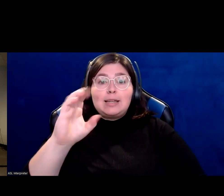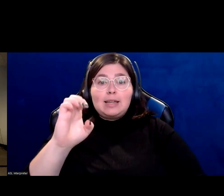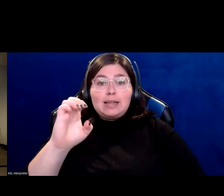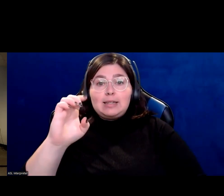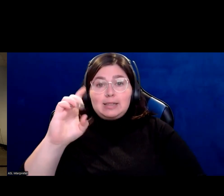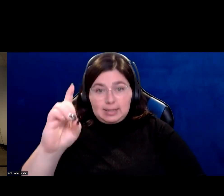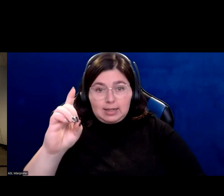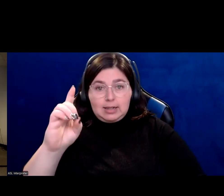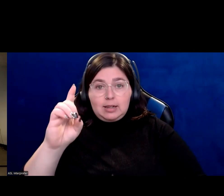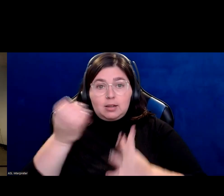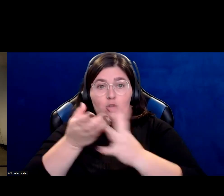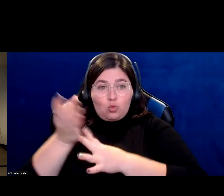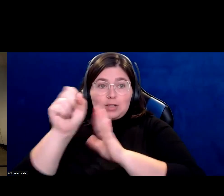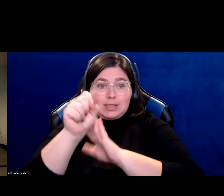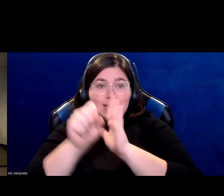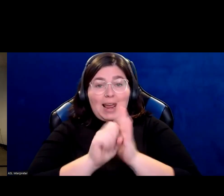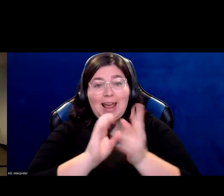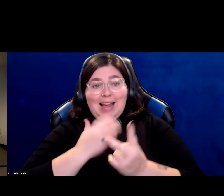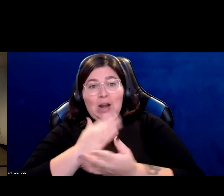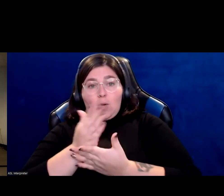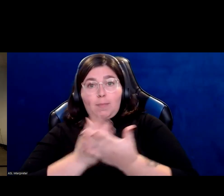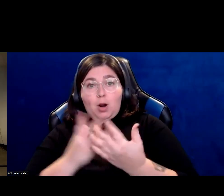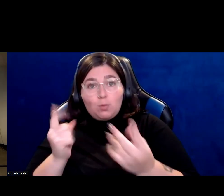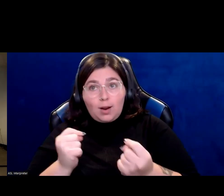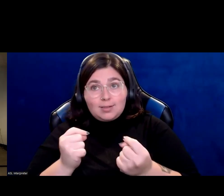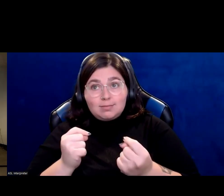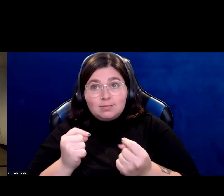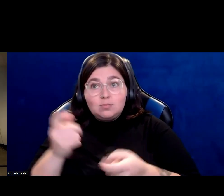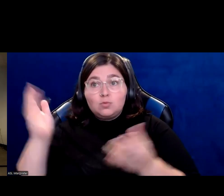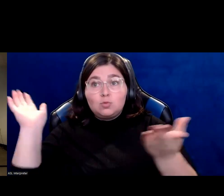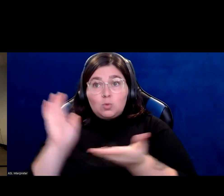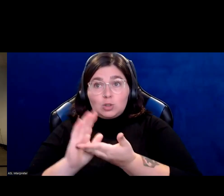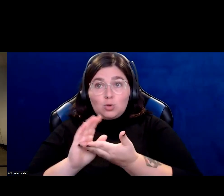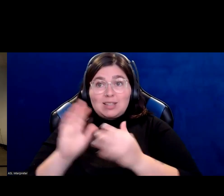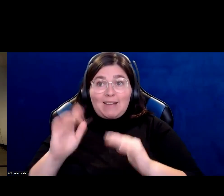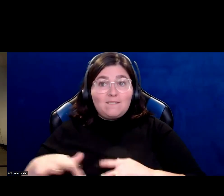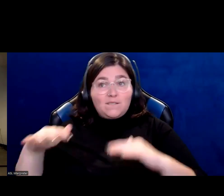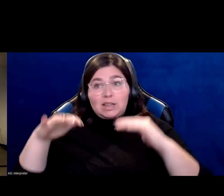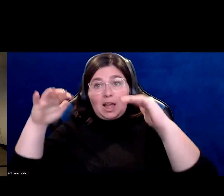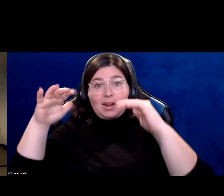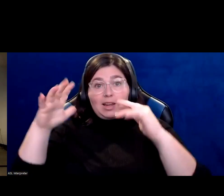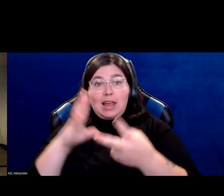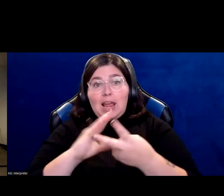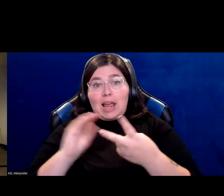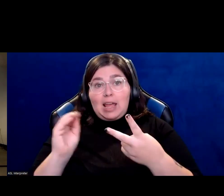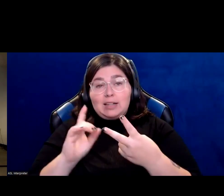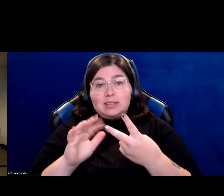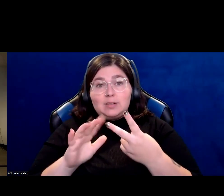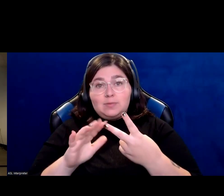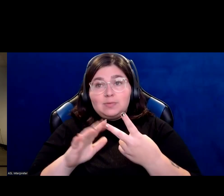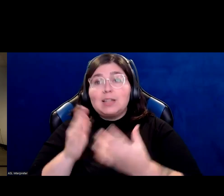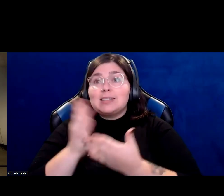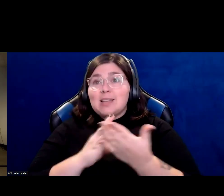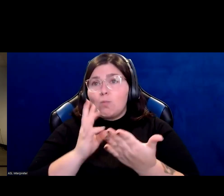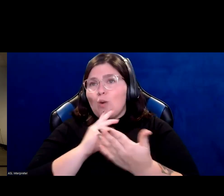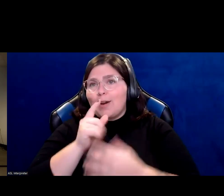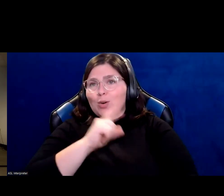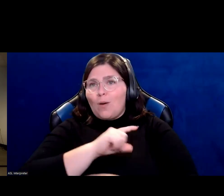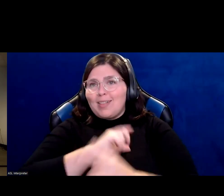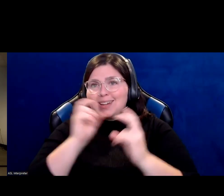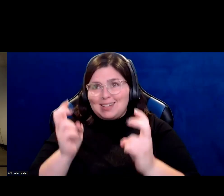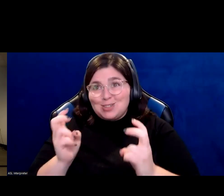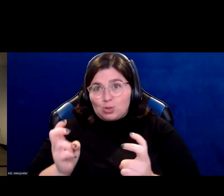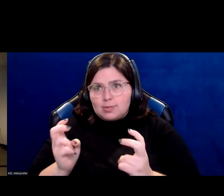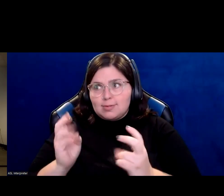as well as, our piece of it is reducing flooding and some of the water quality issues